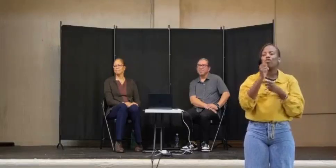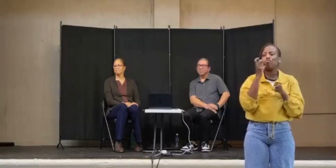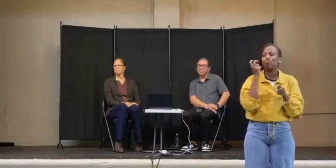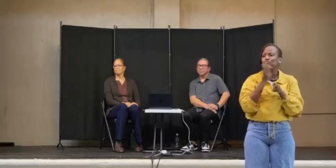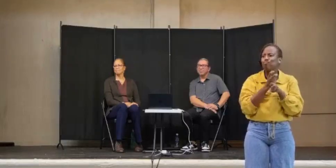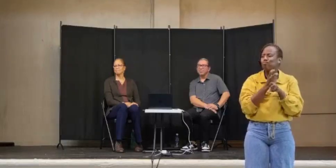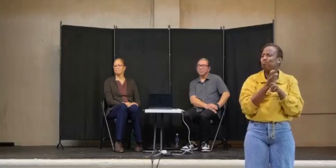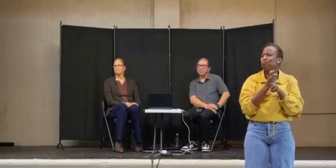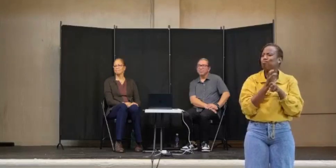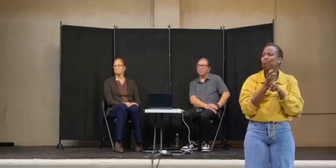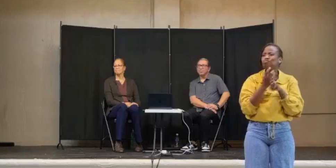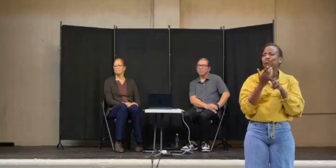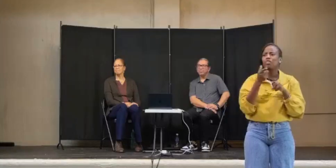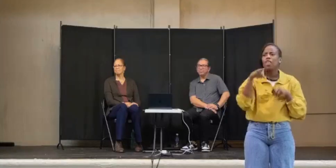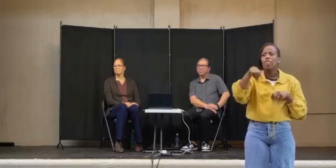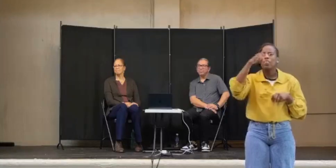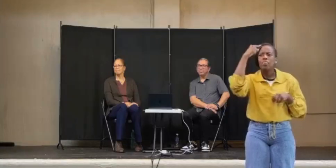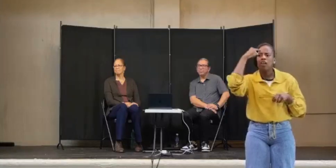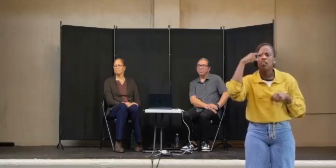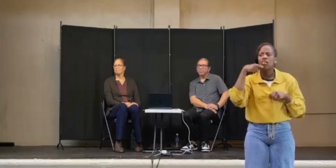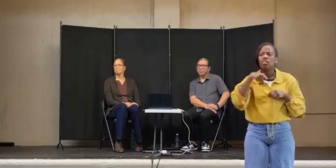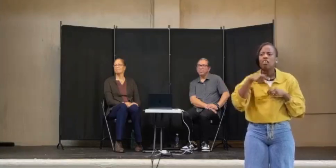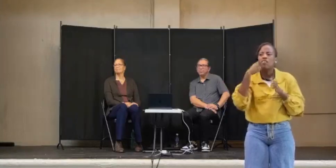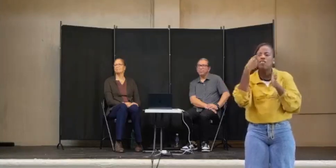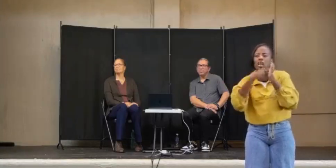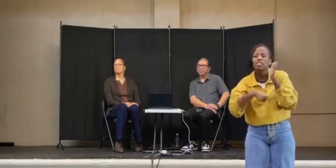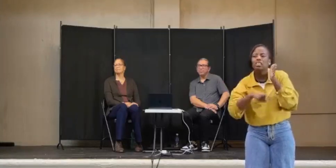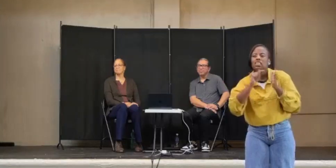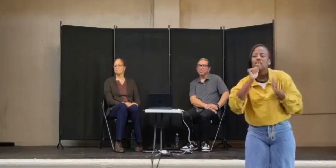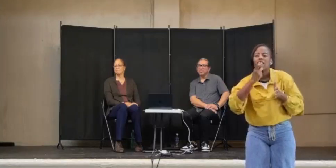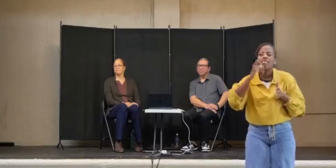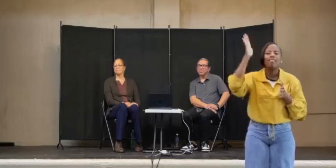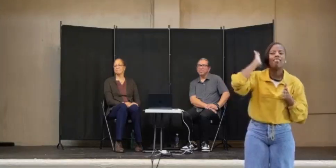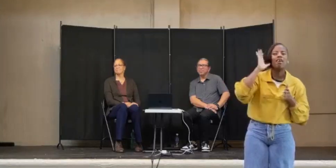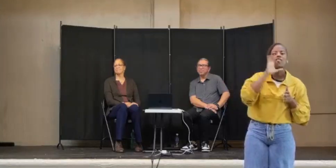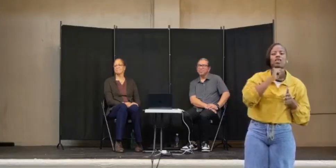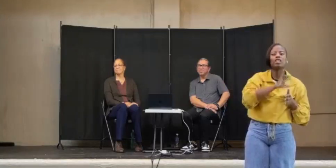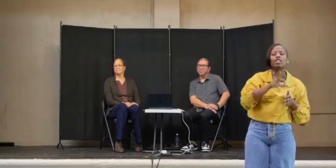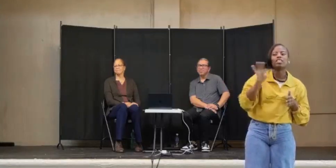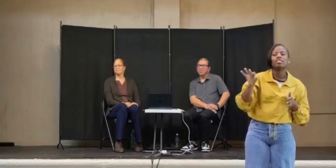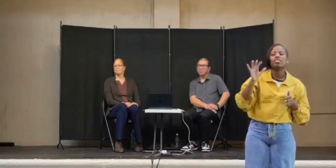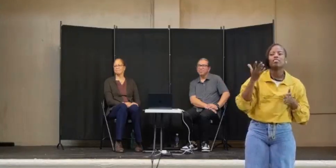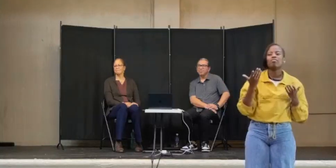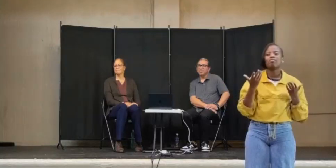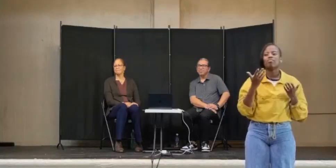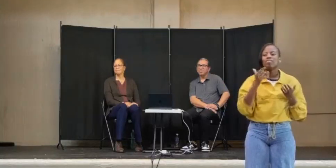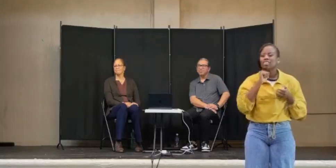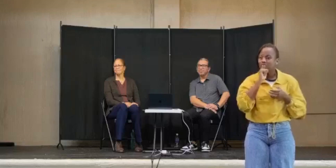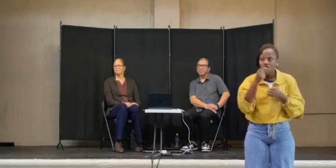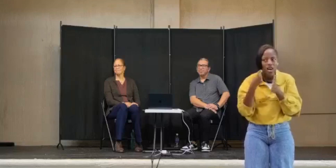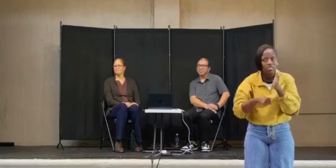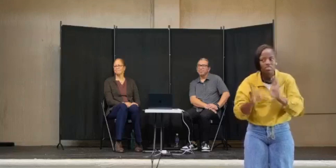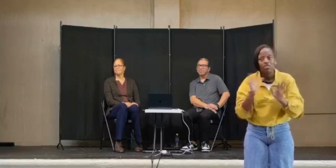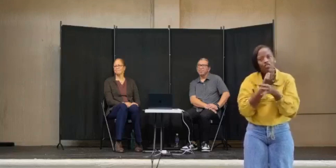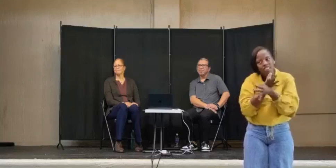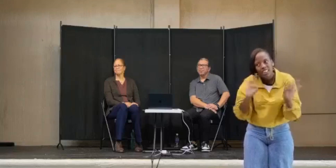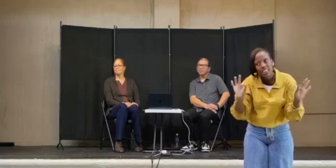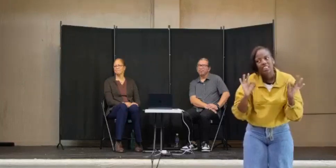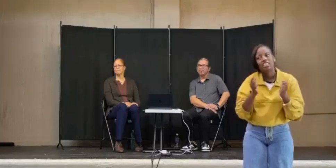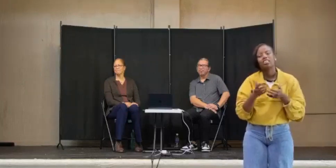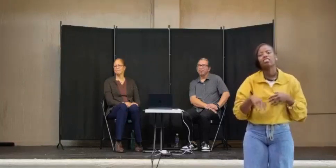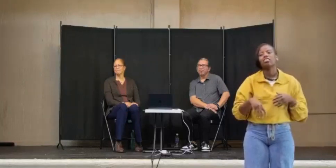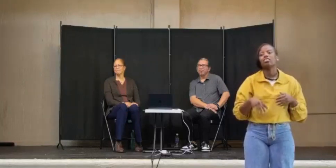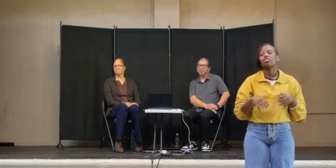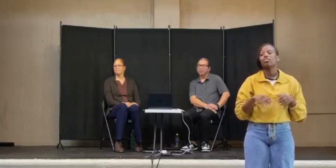maybe they don't call me on the video relay service, on the video phone. They think it's like the old days where it's like you have a